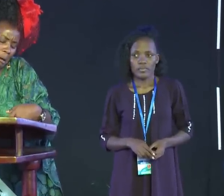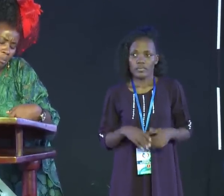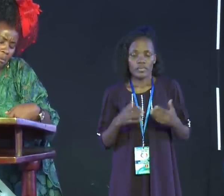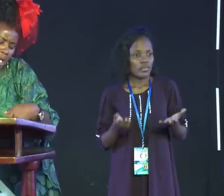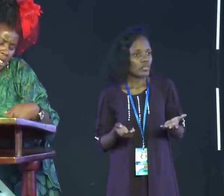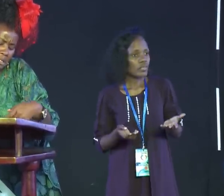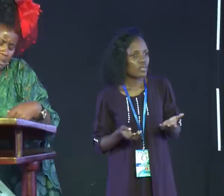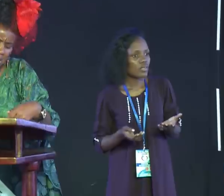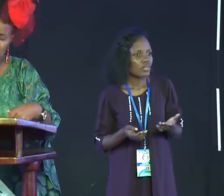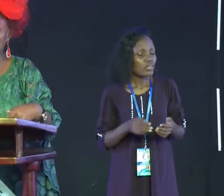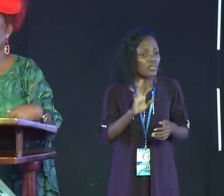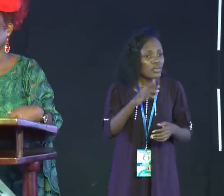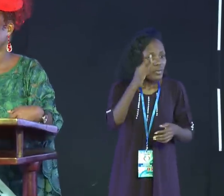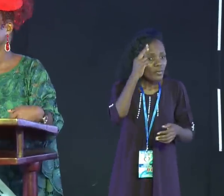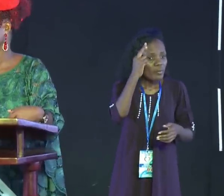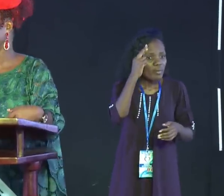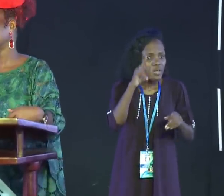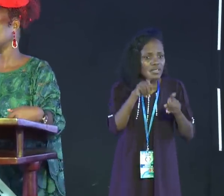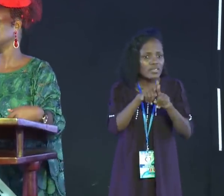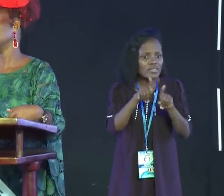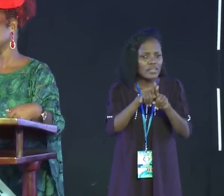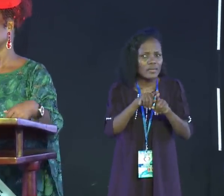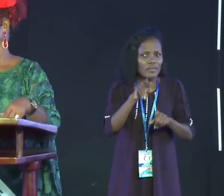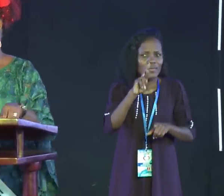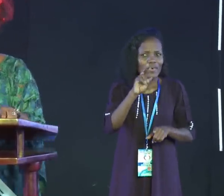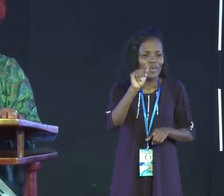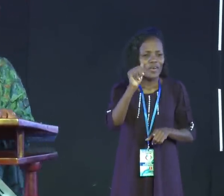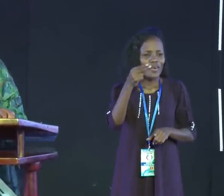Oba ne rakabu omwenzi. Yamuteka mulaini